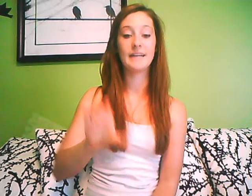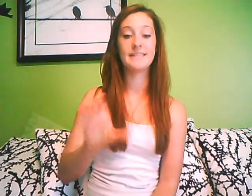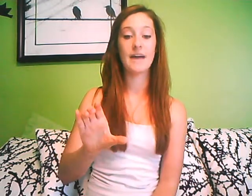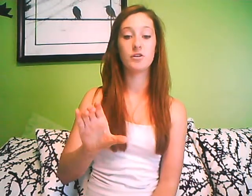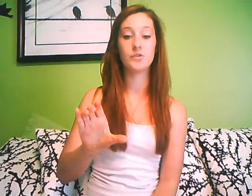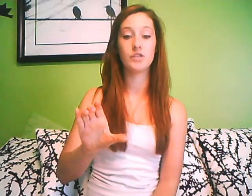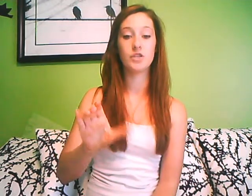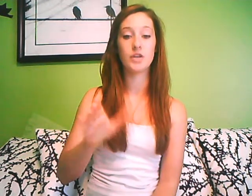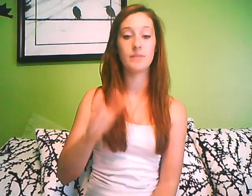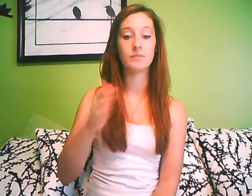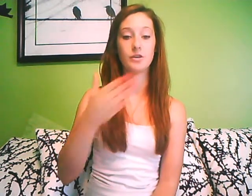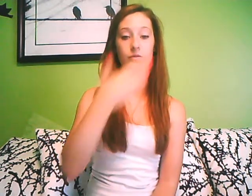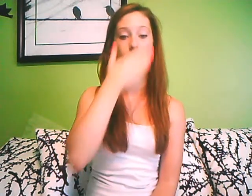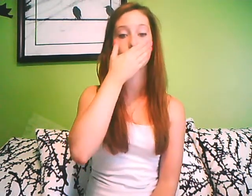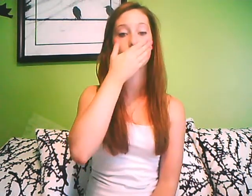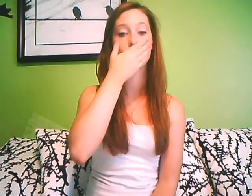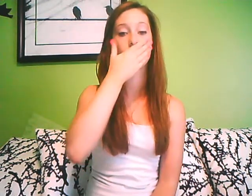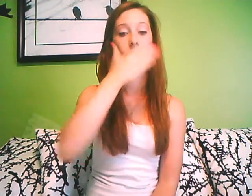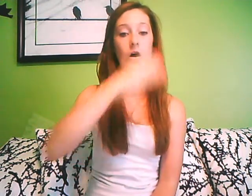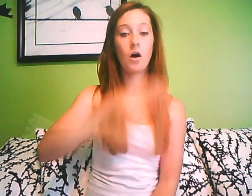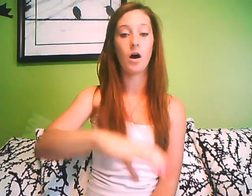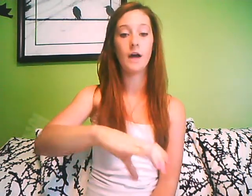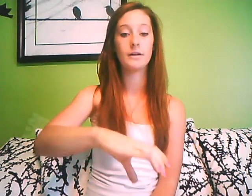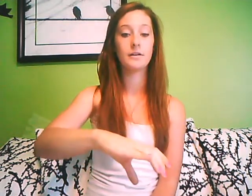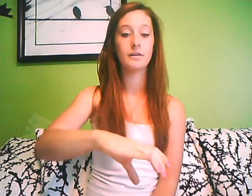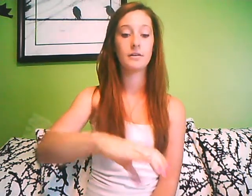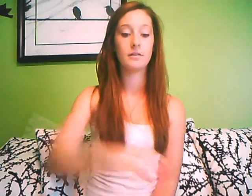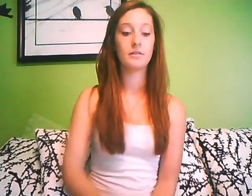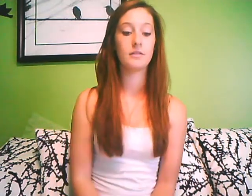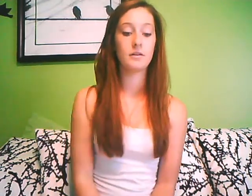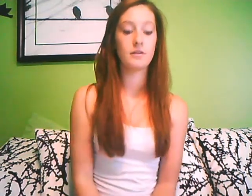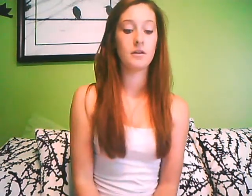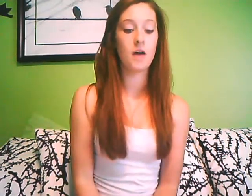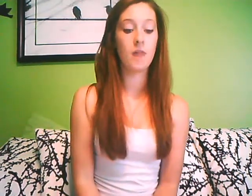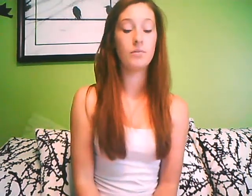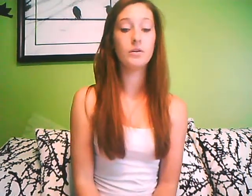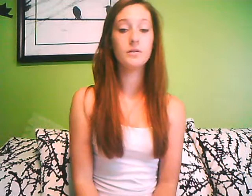down to a C shape. So hot. Humble,